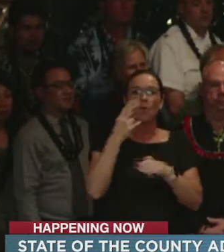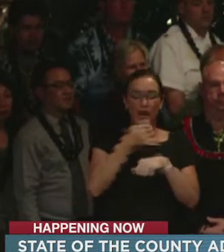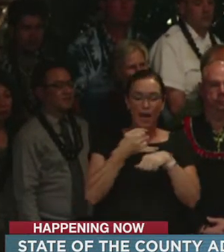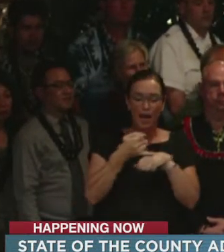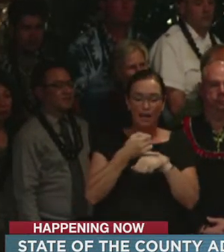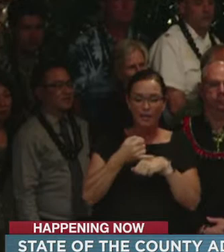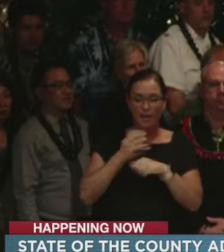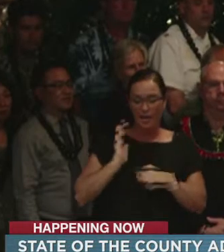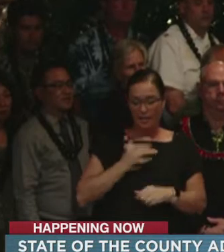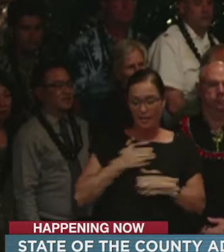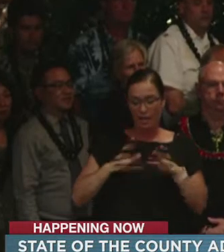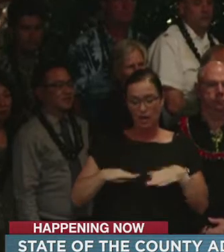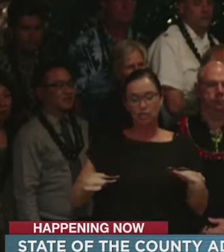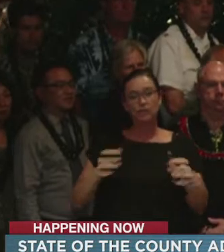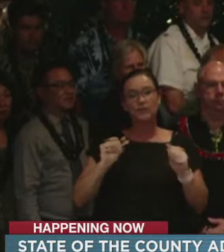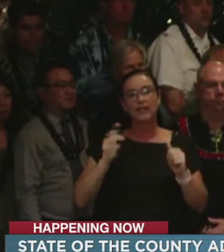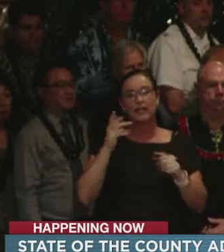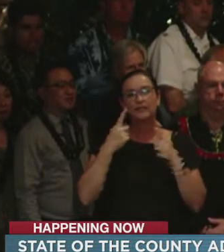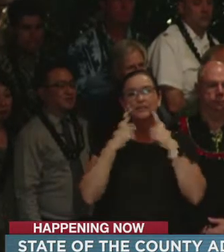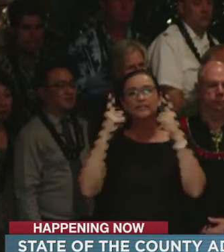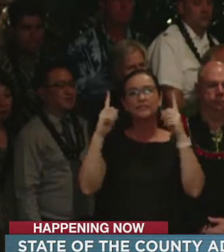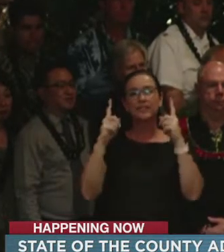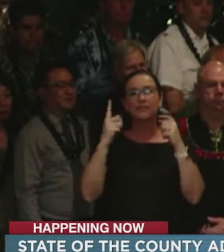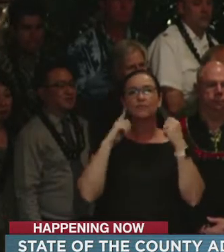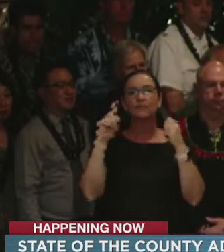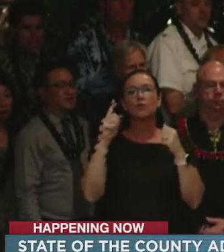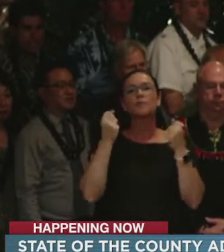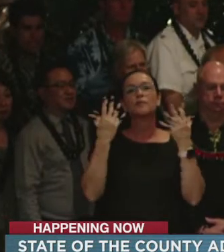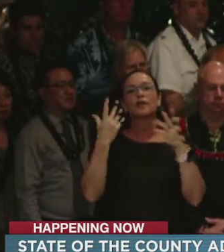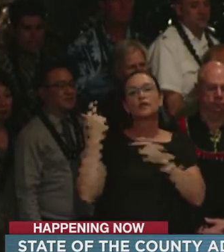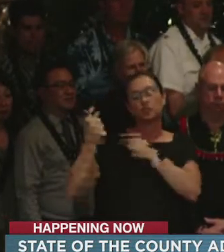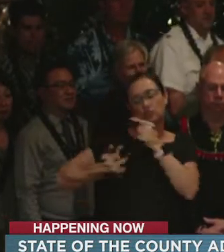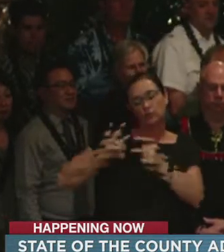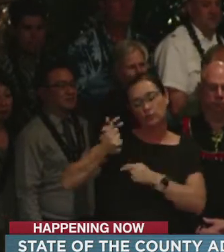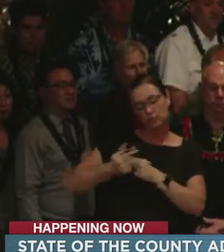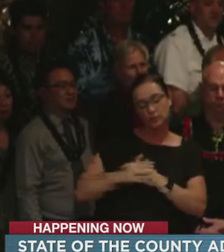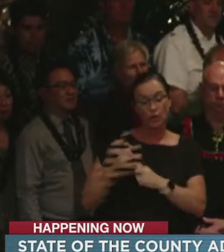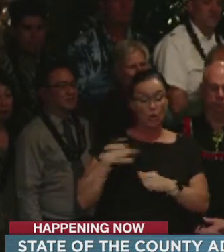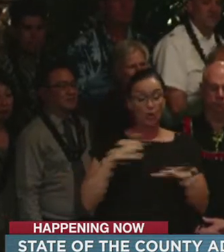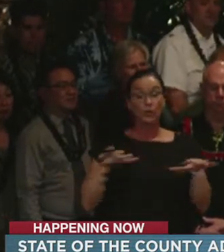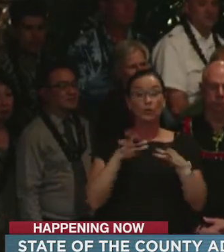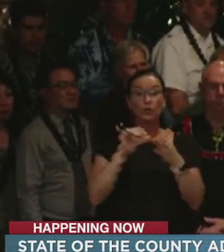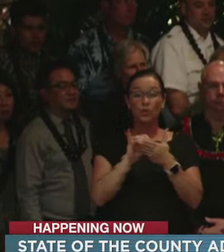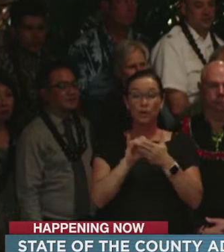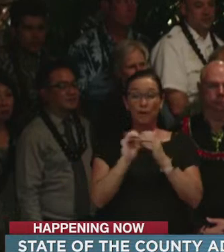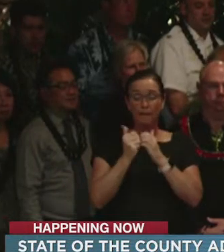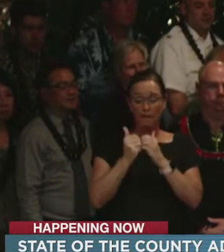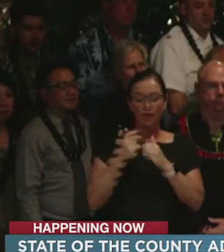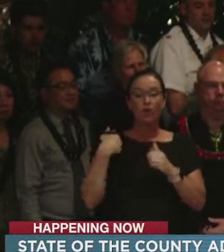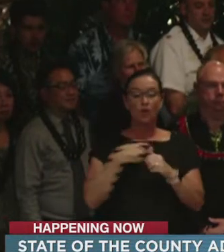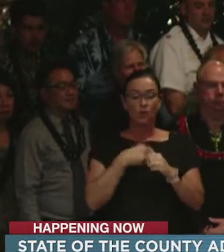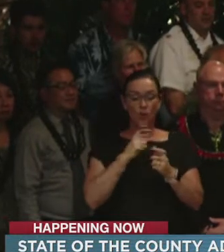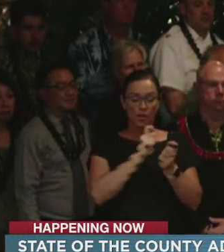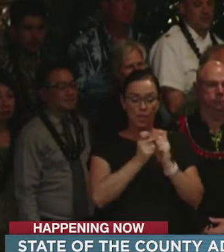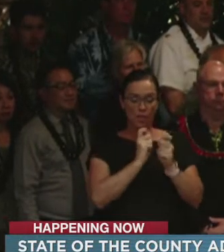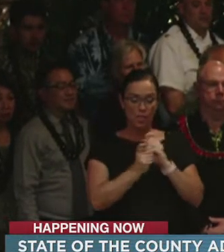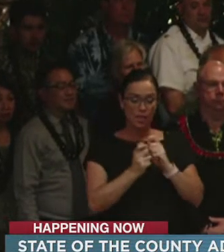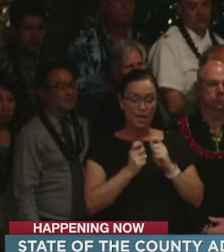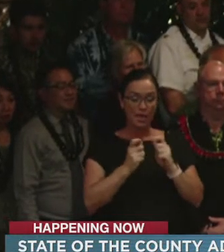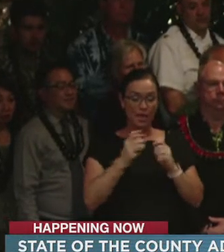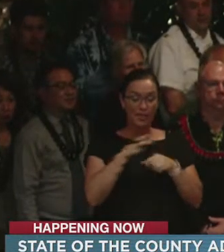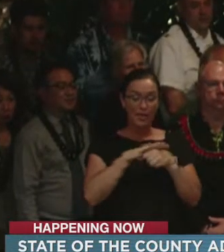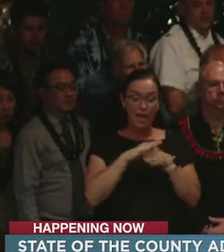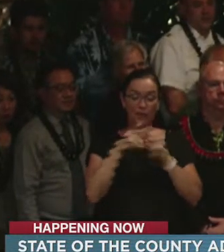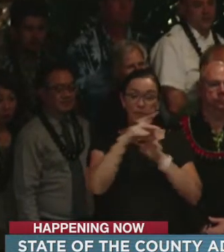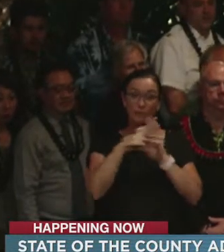for generations to come. Excuse me. We do this by focusing on reforming county's policies and